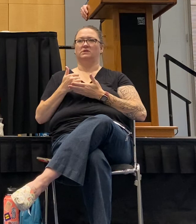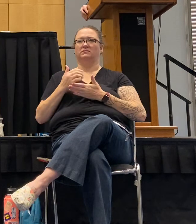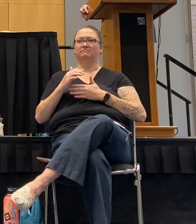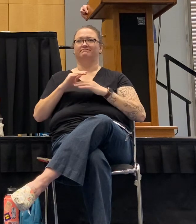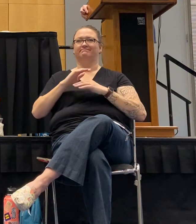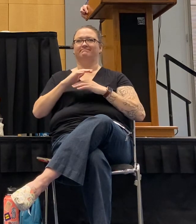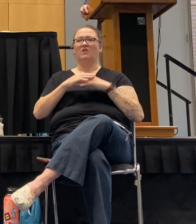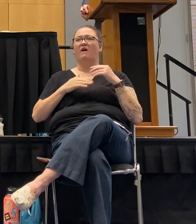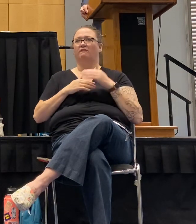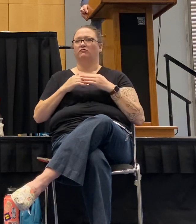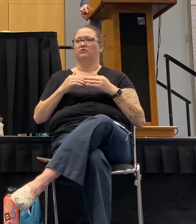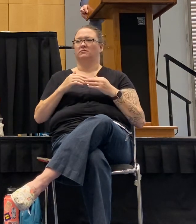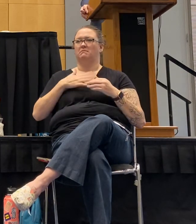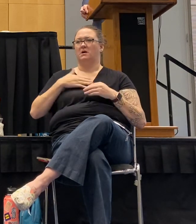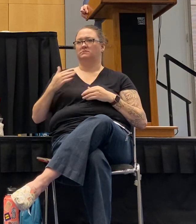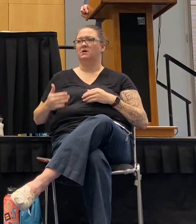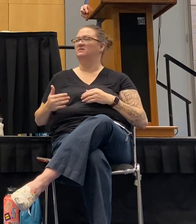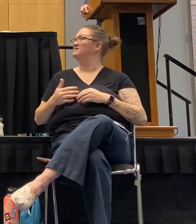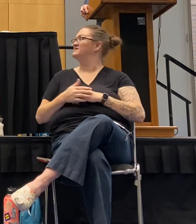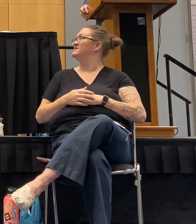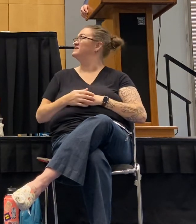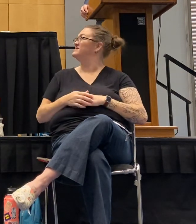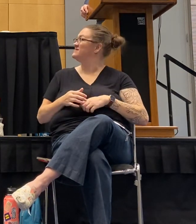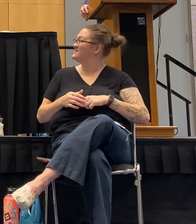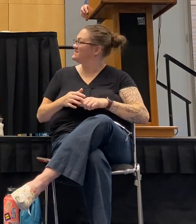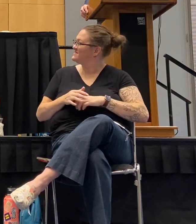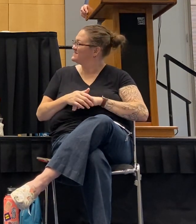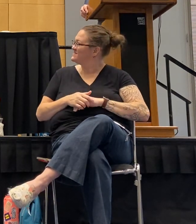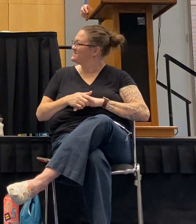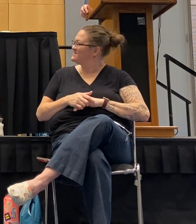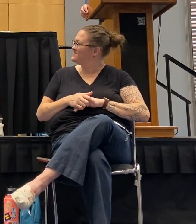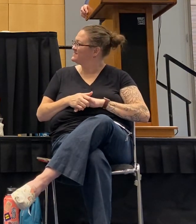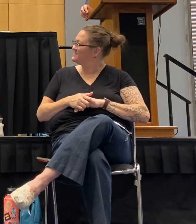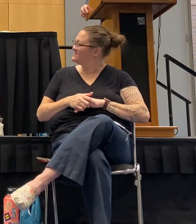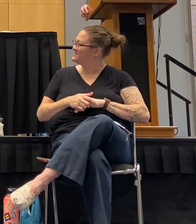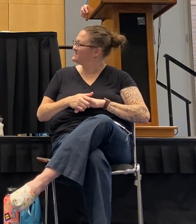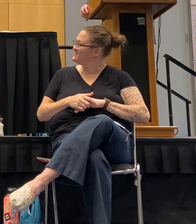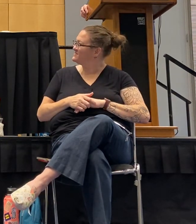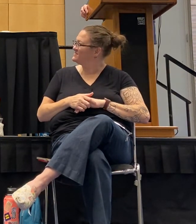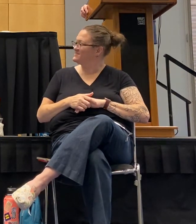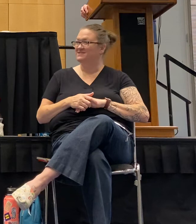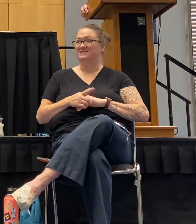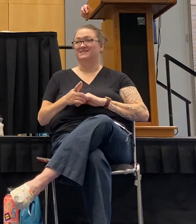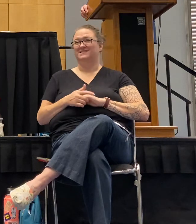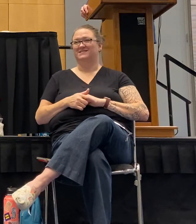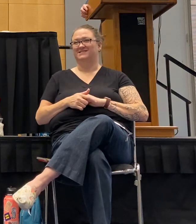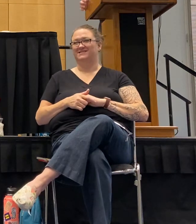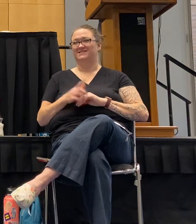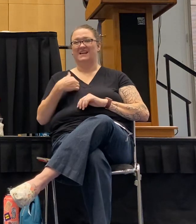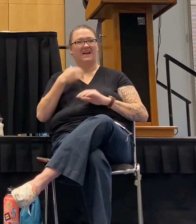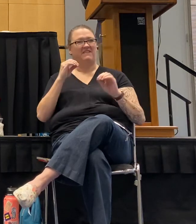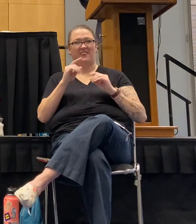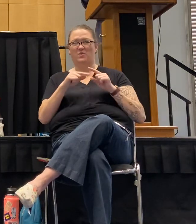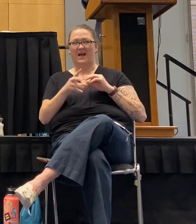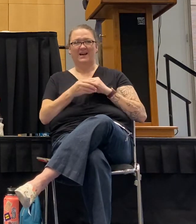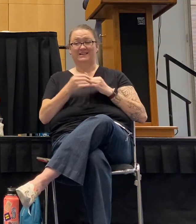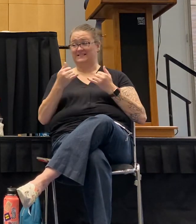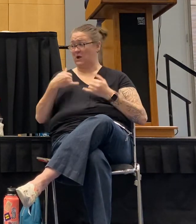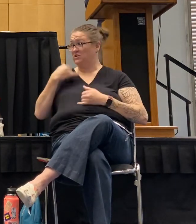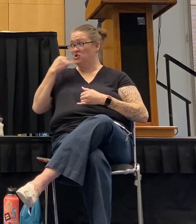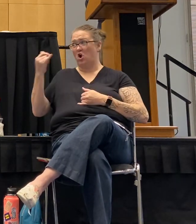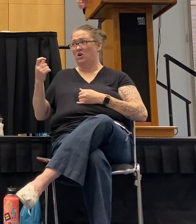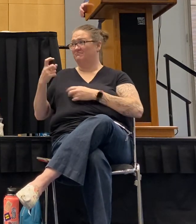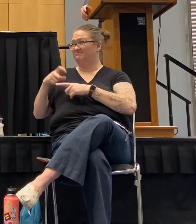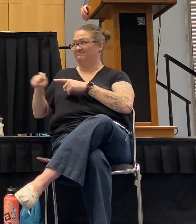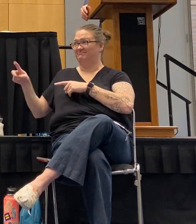So That was the same exact process that we followed. I really have nothing to add. from now on, I just call Julie and Luis and say